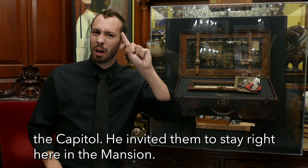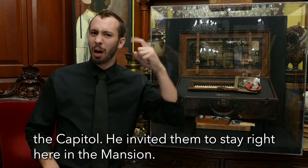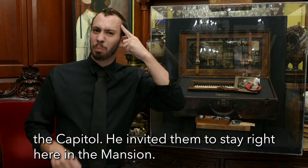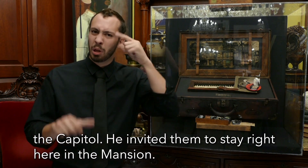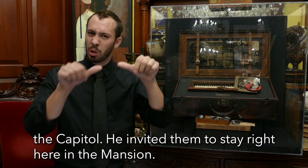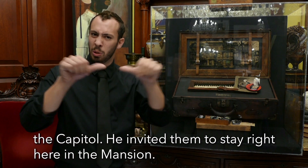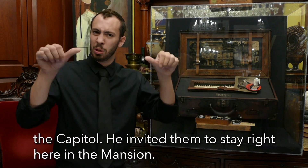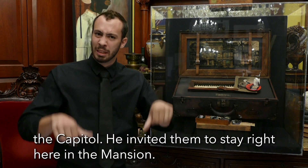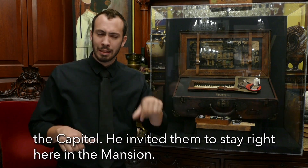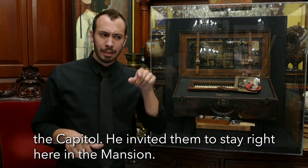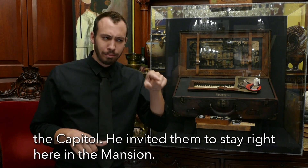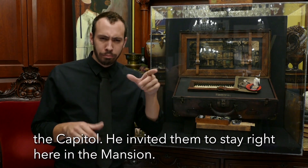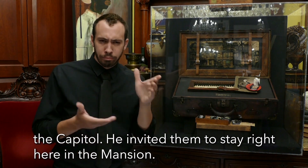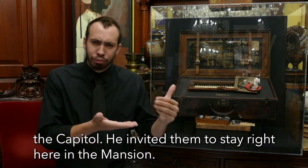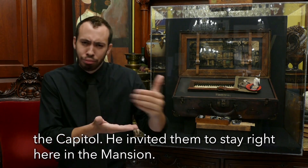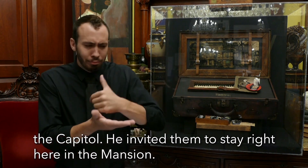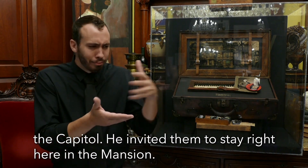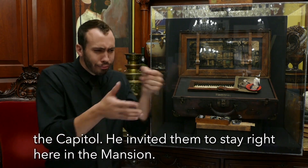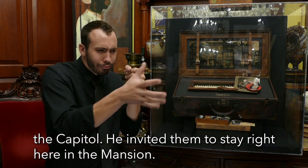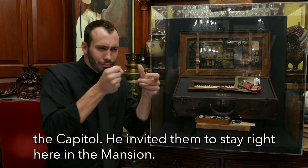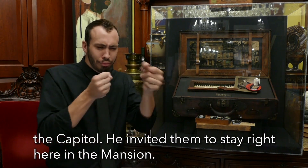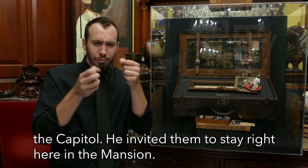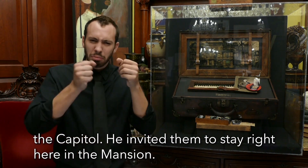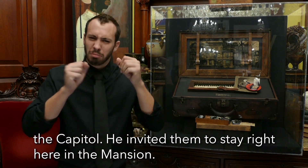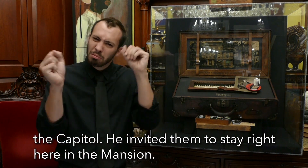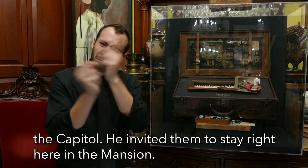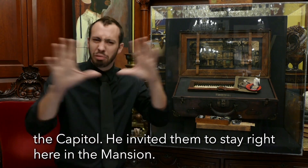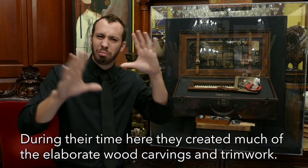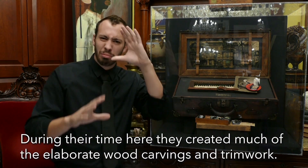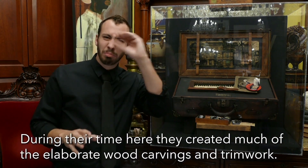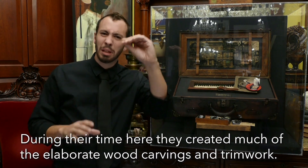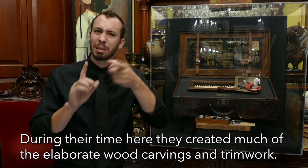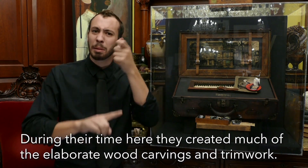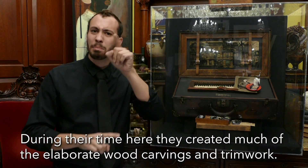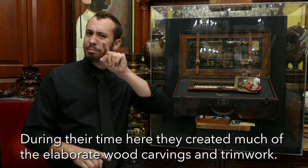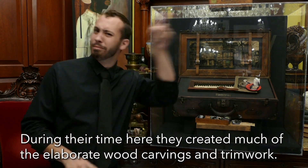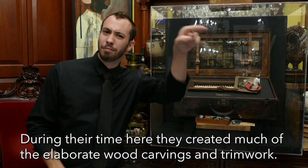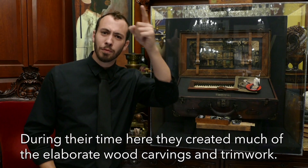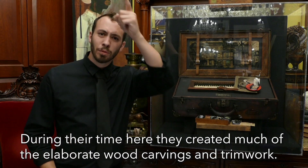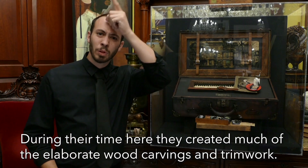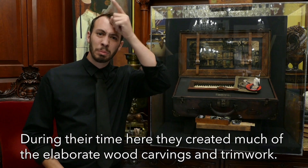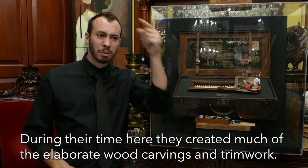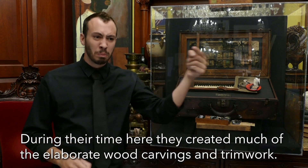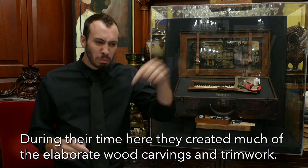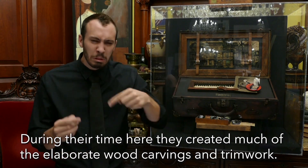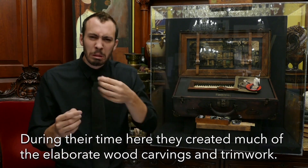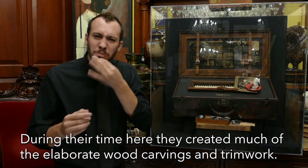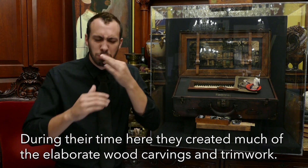He invited them to stay right here in the mansion. During their time here, they created much of the elaborate wood carvings and trim work.